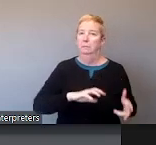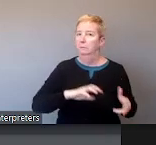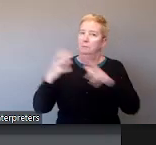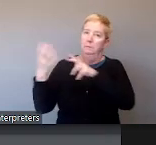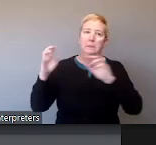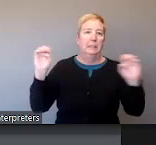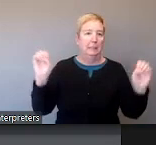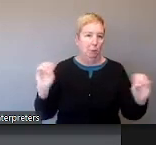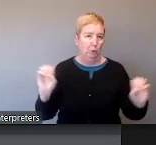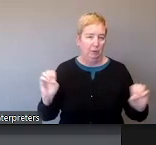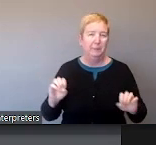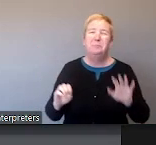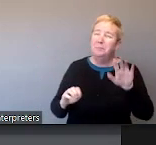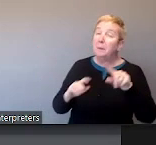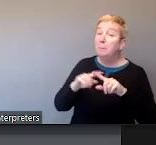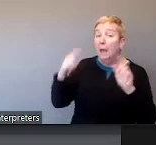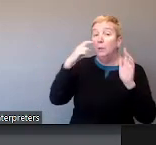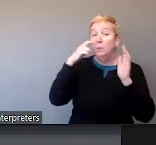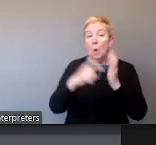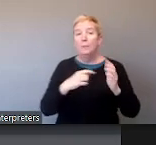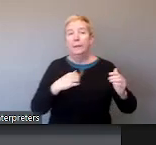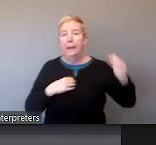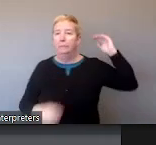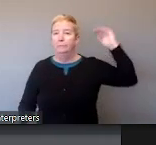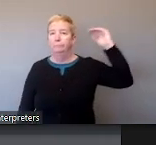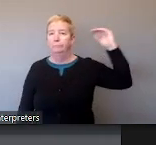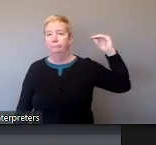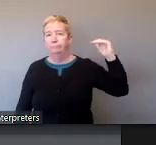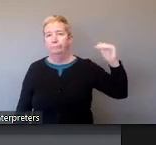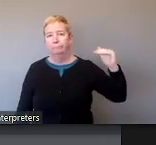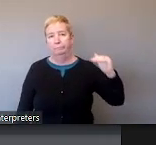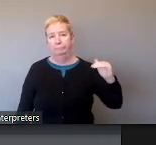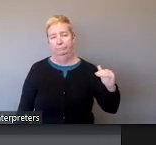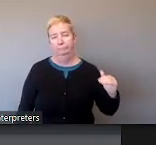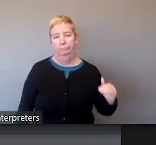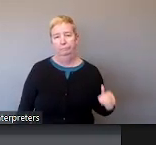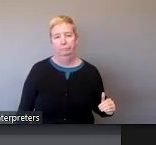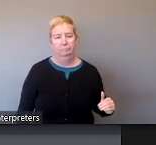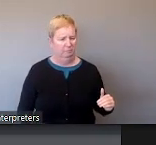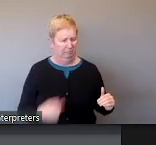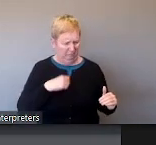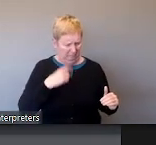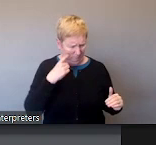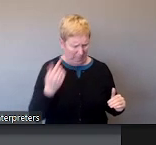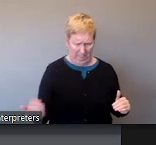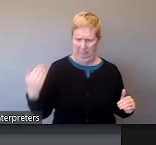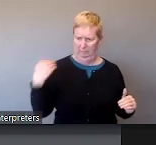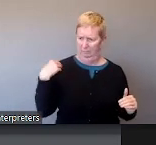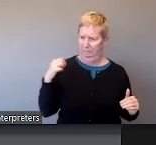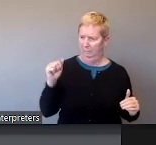there are things on here, when we put this together in, I think it was April or May of